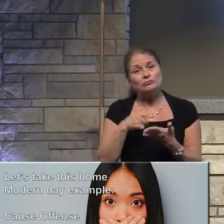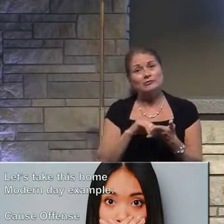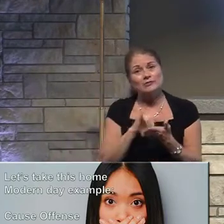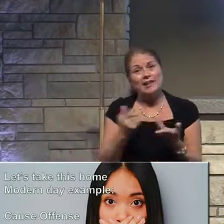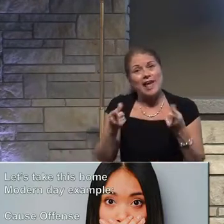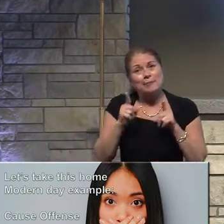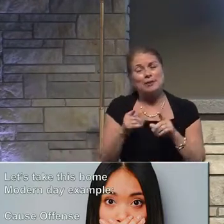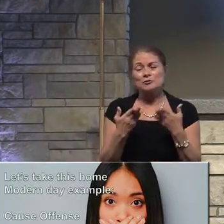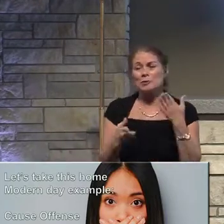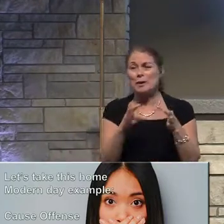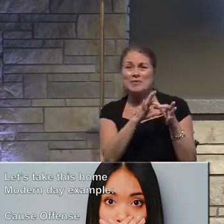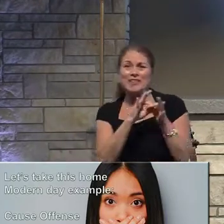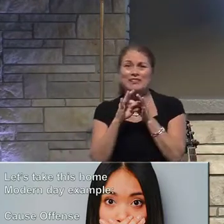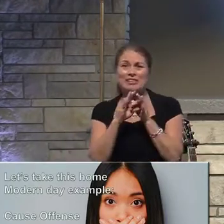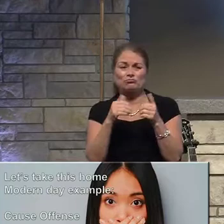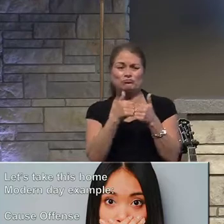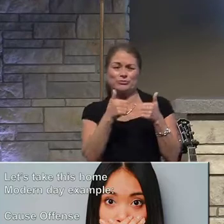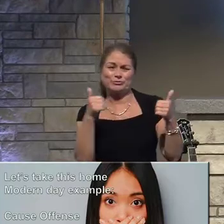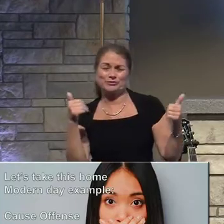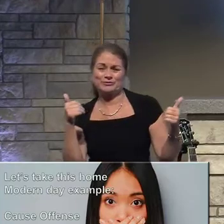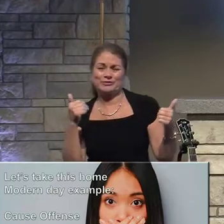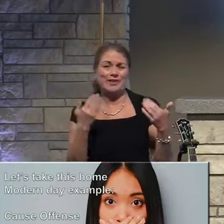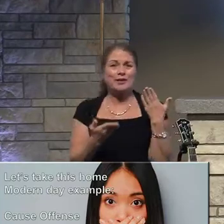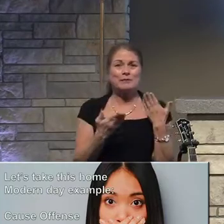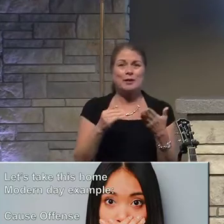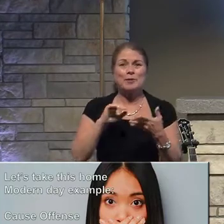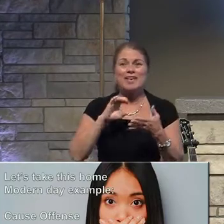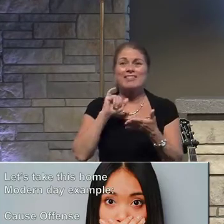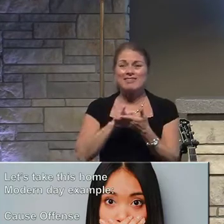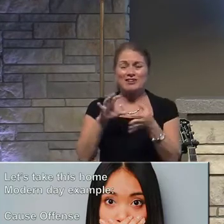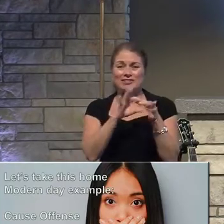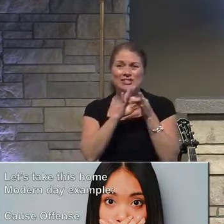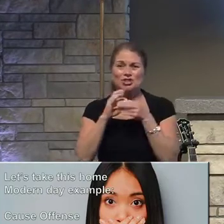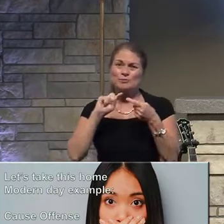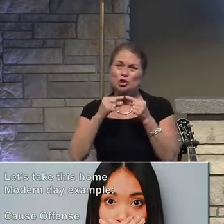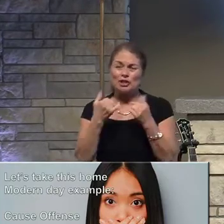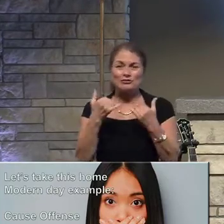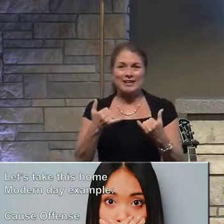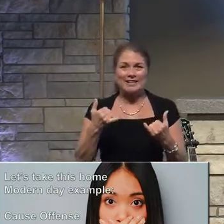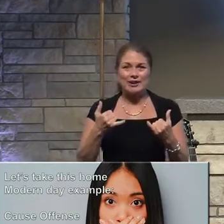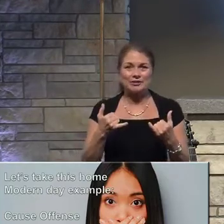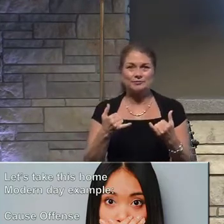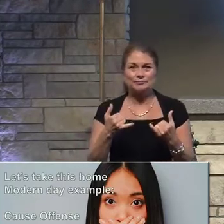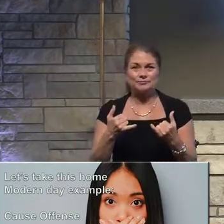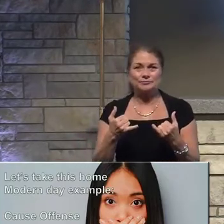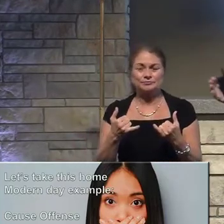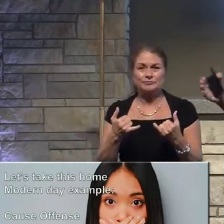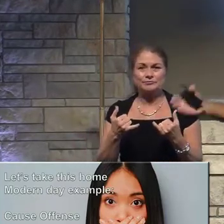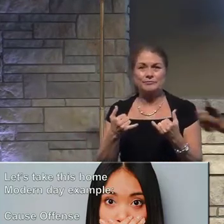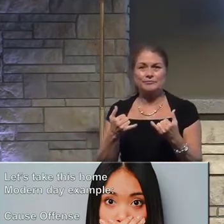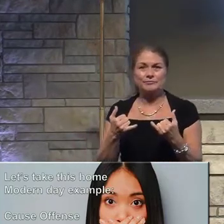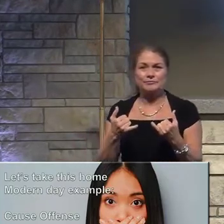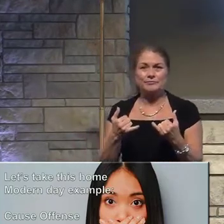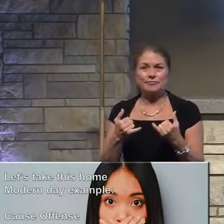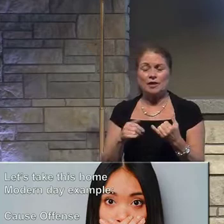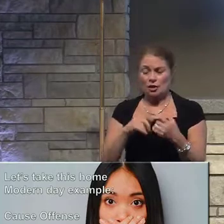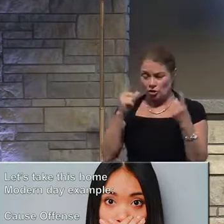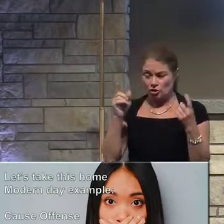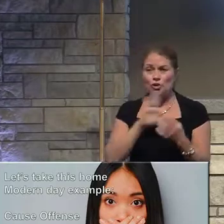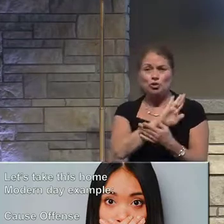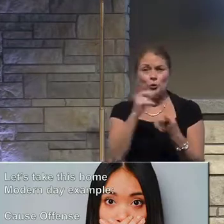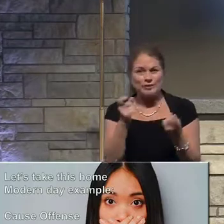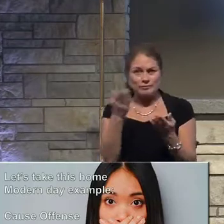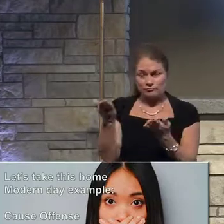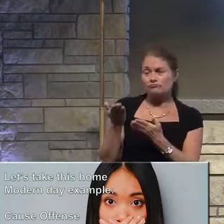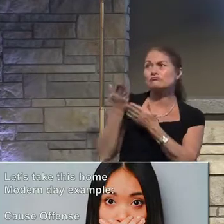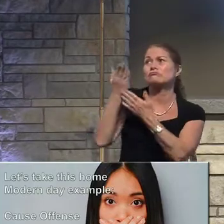that relationship is estranged. Maybe that relationship is hurting right now. And you took your sin to God. You went to God. You